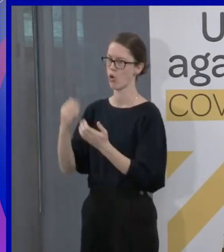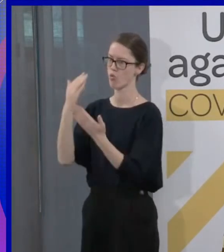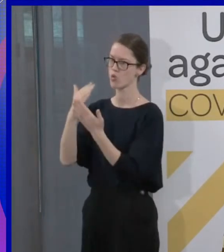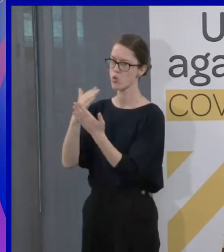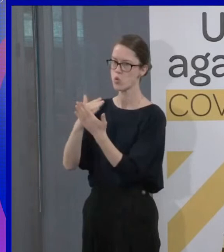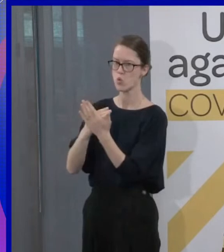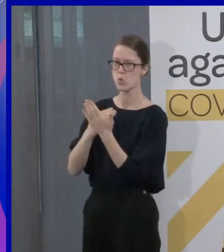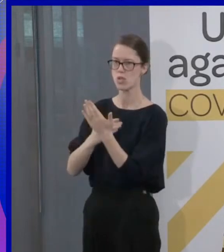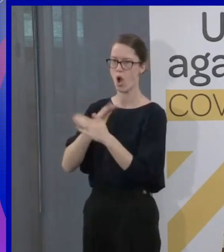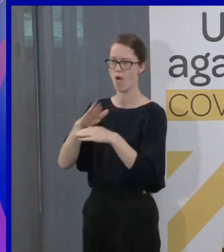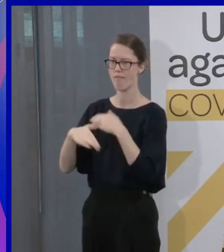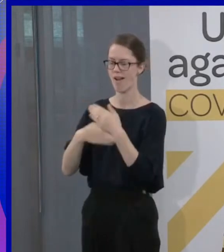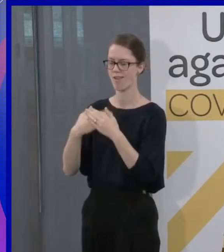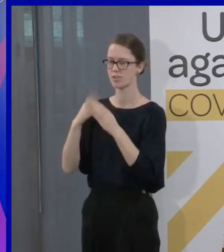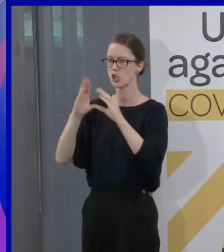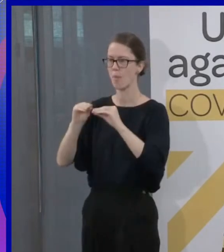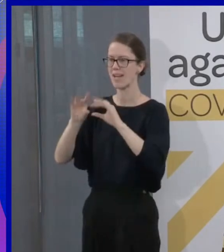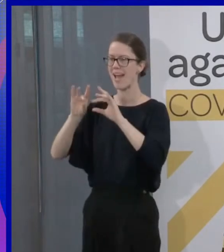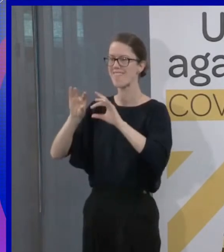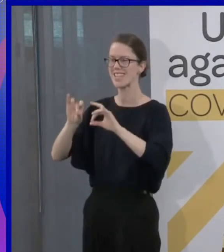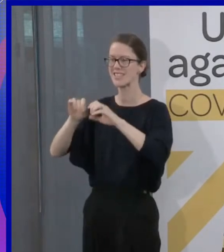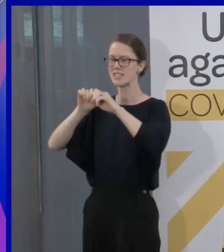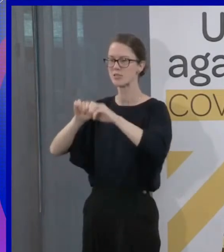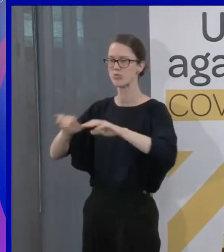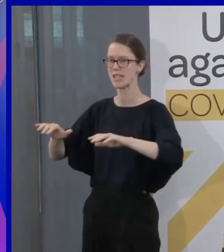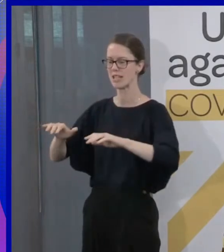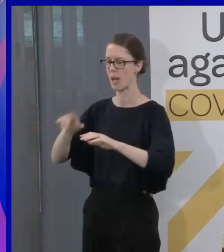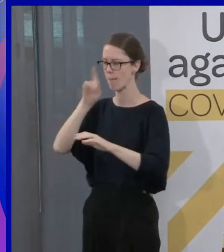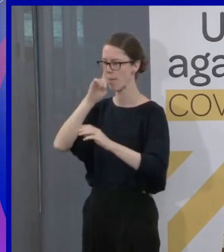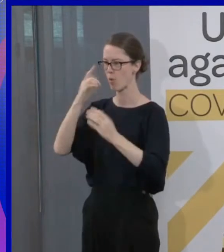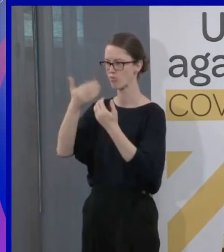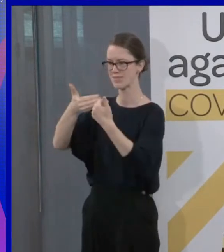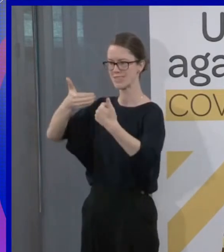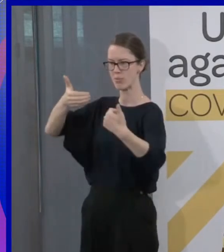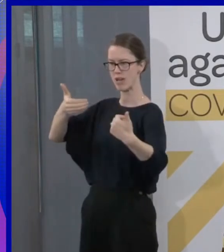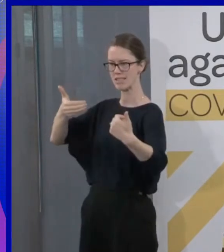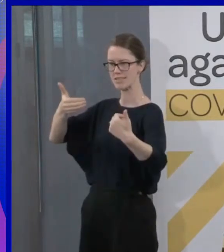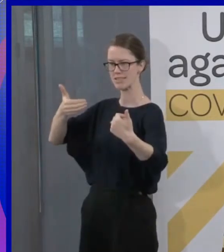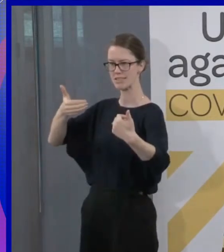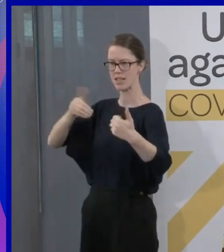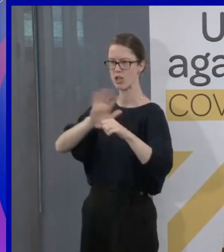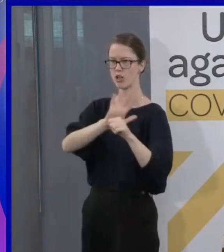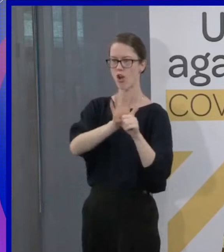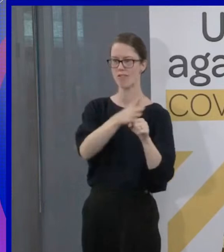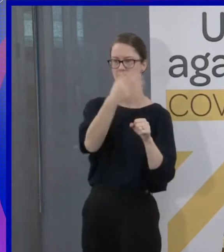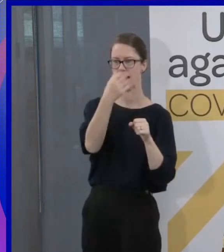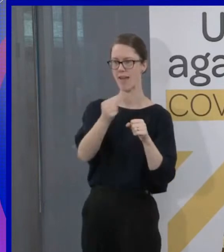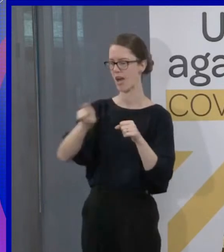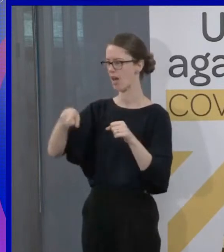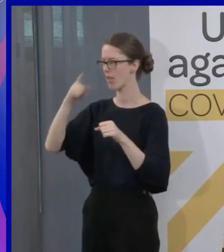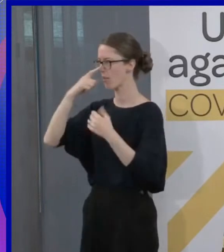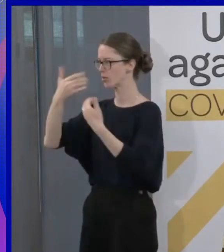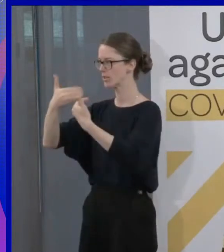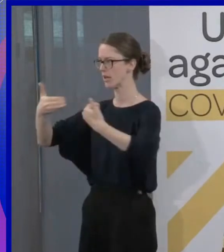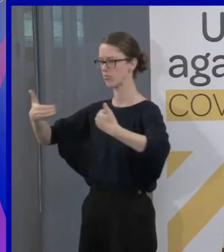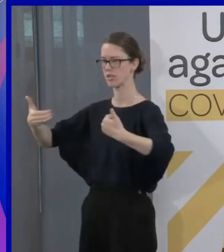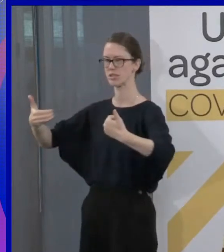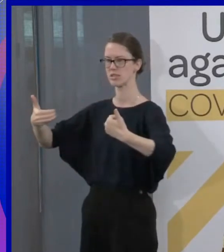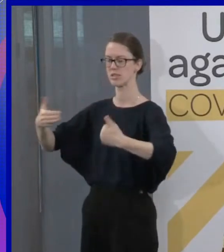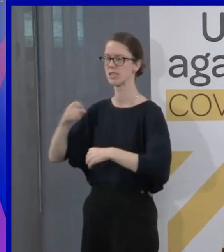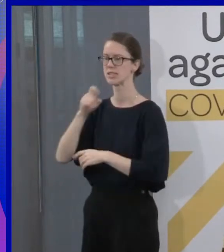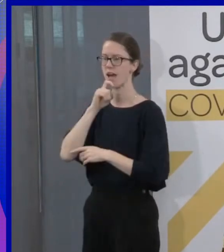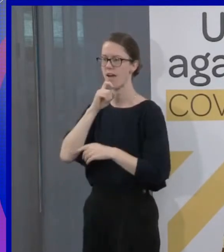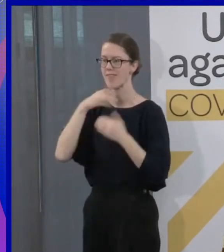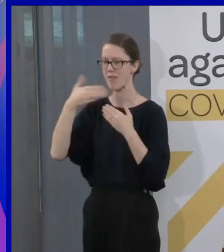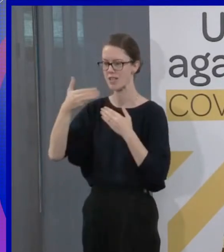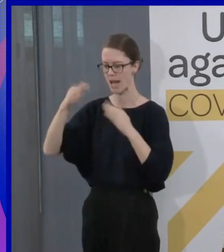around infection prevention control, separation of people who are COVID positive from others. The staff there, as I said, have